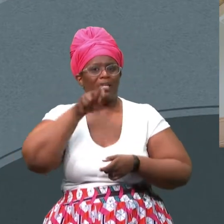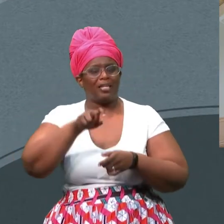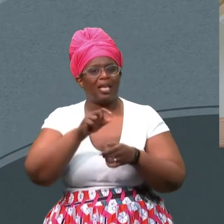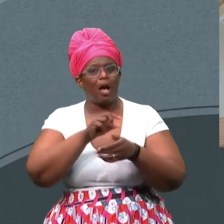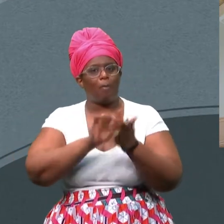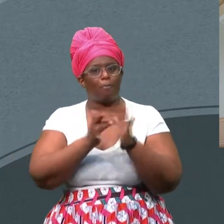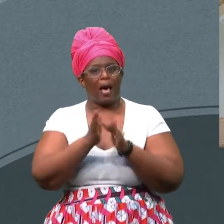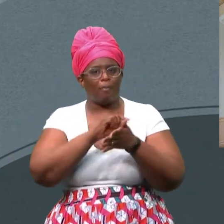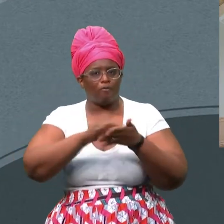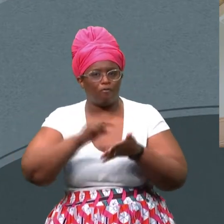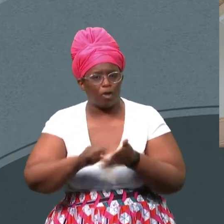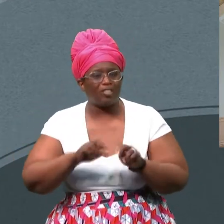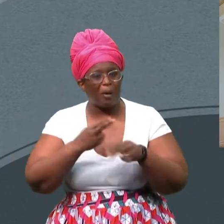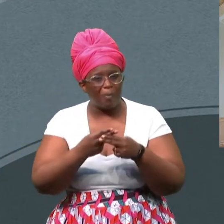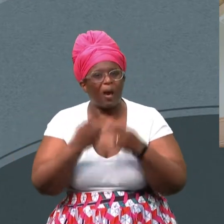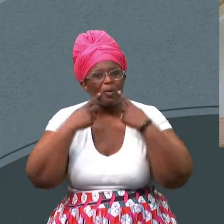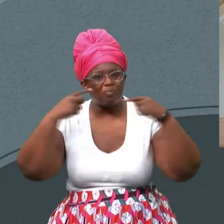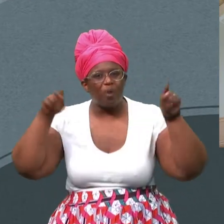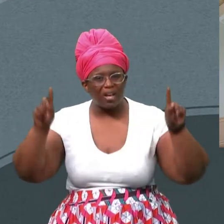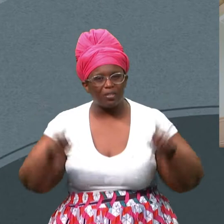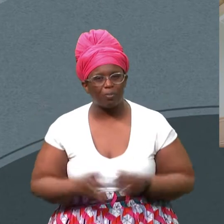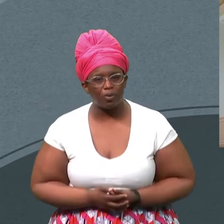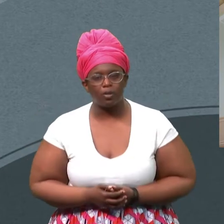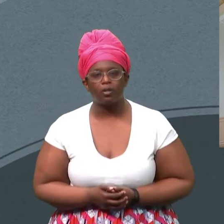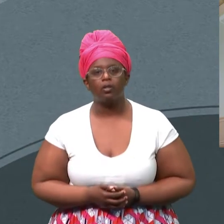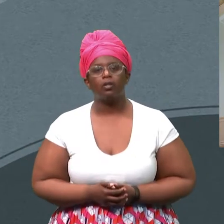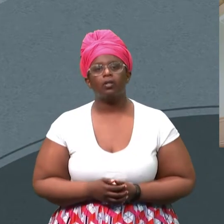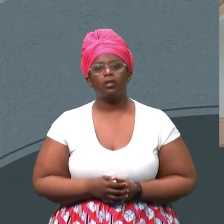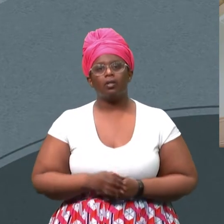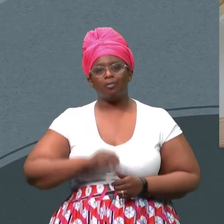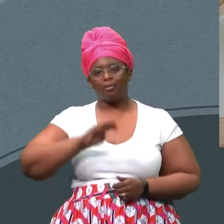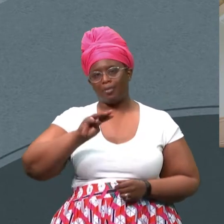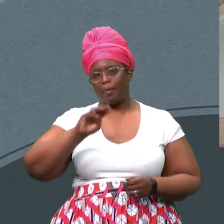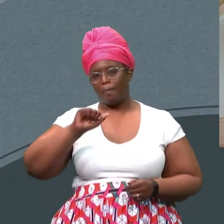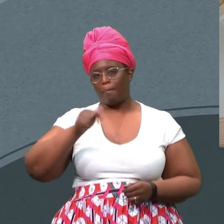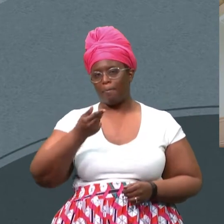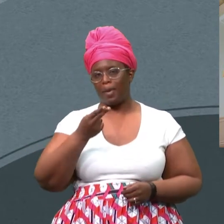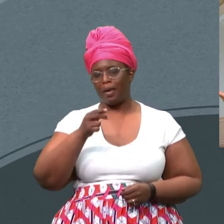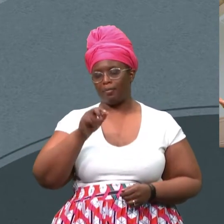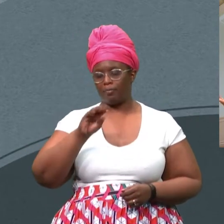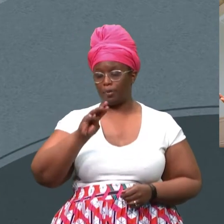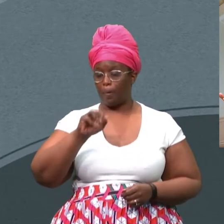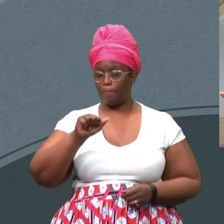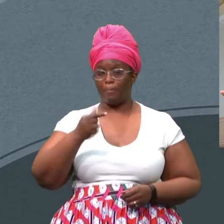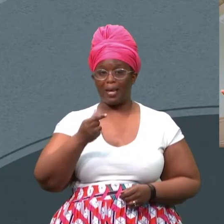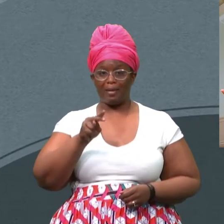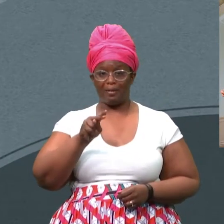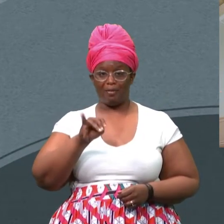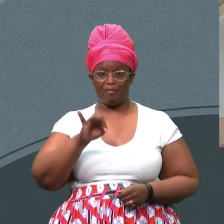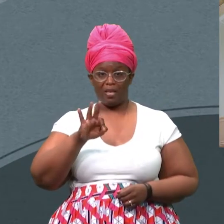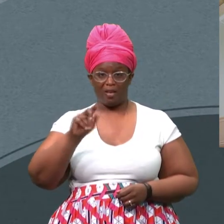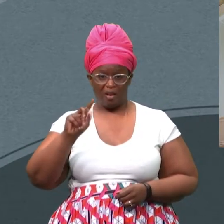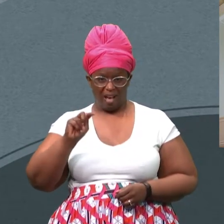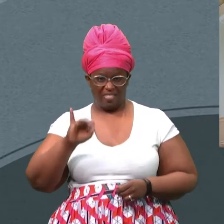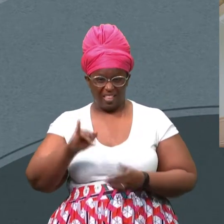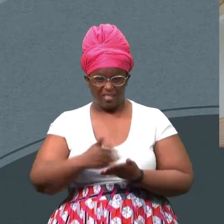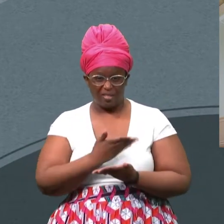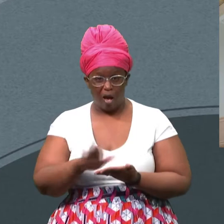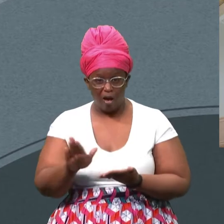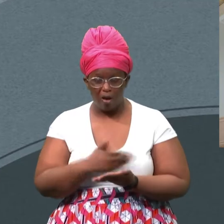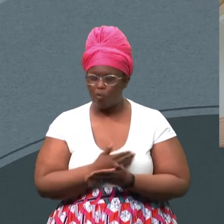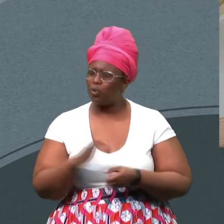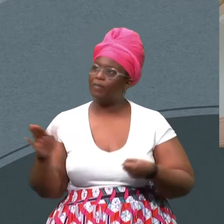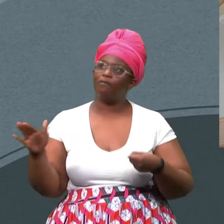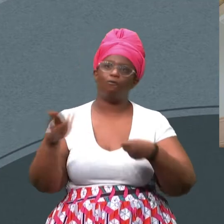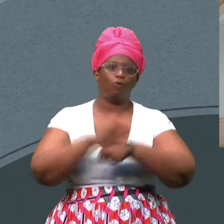me. What I want you to grab, y'all, is that the Magnificat was saturated in the word of God. And what God wants to do